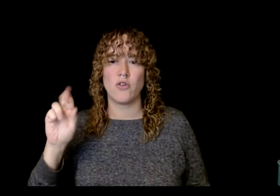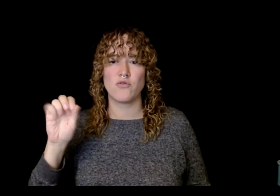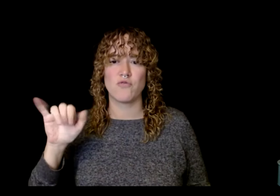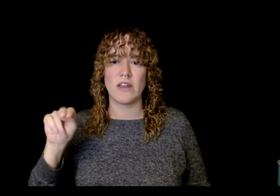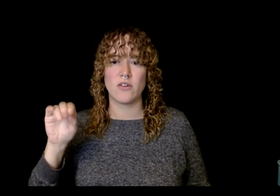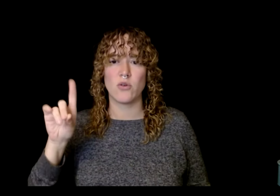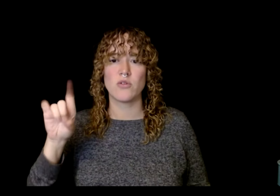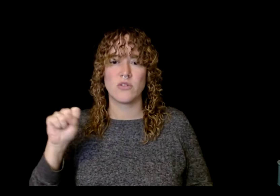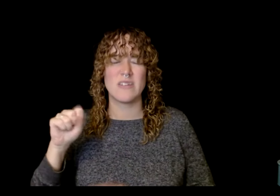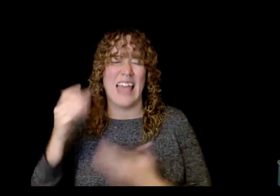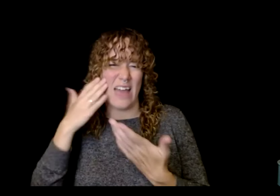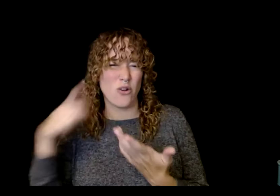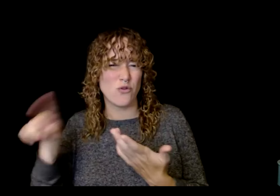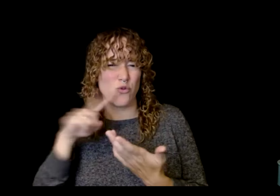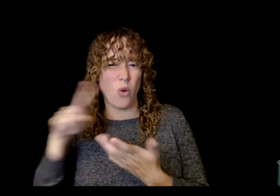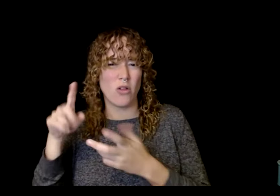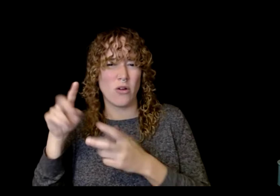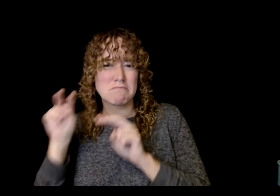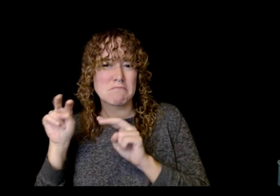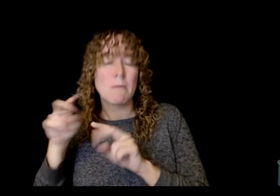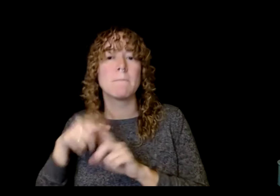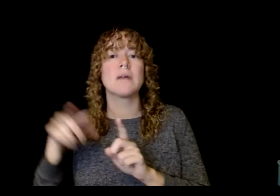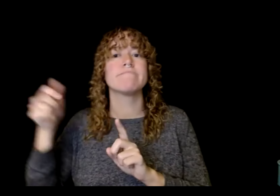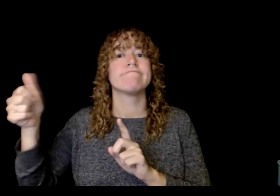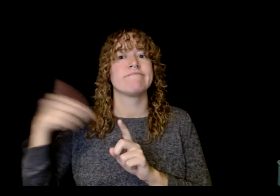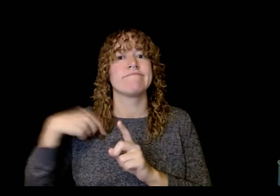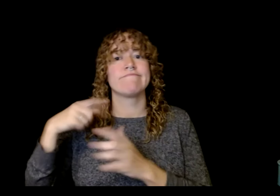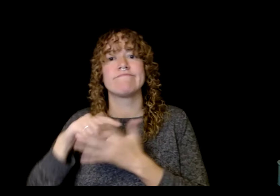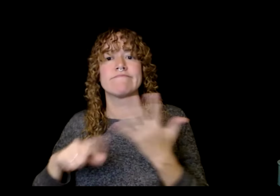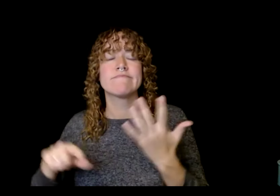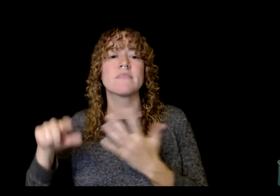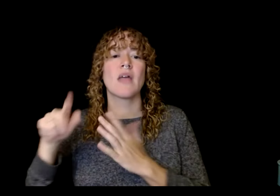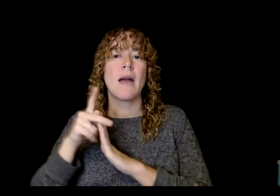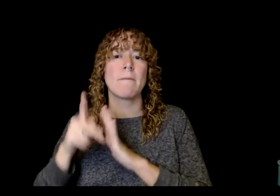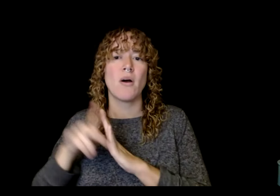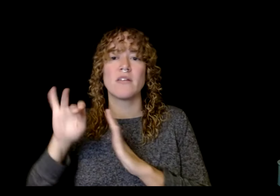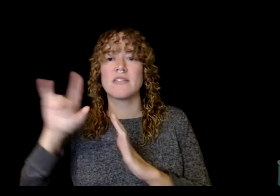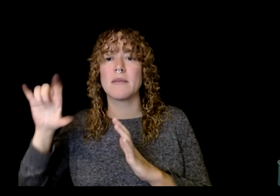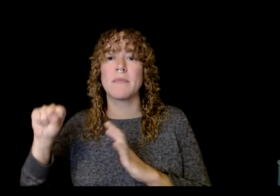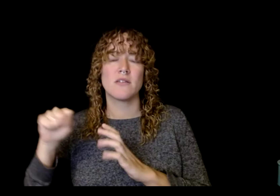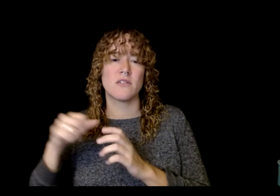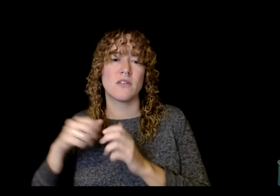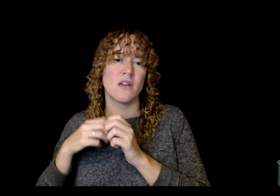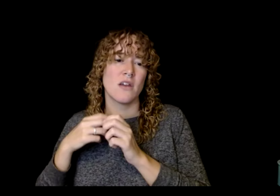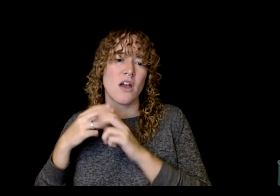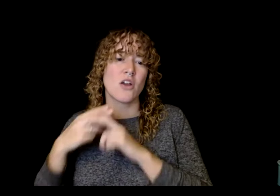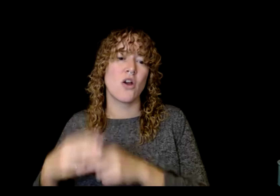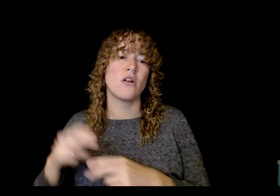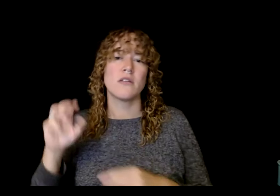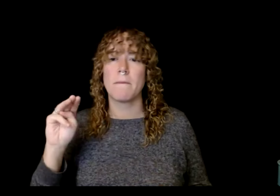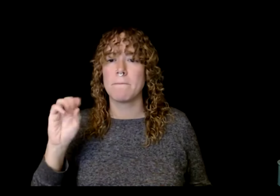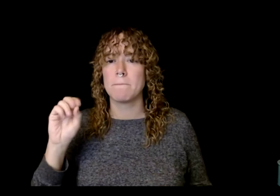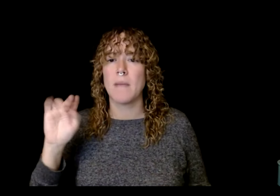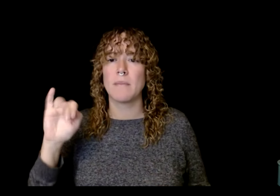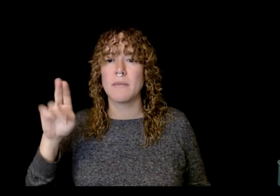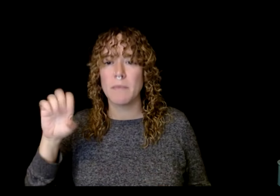has a set of policy bills that are being referred to as Momnibus, which are focusing on maternal and